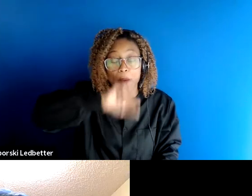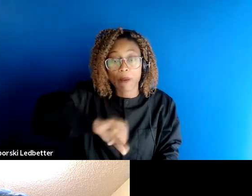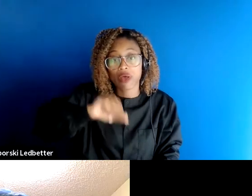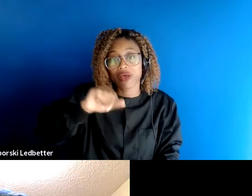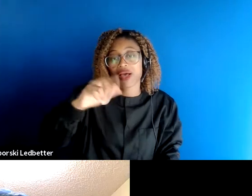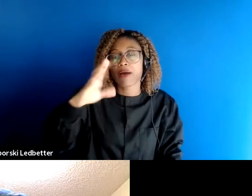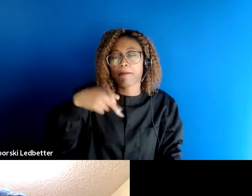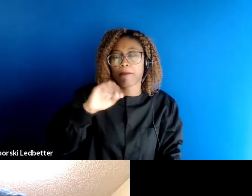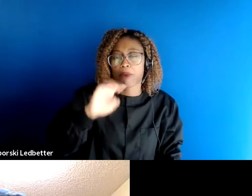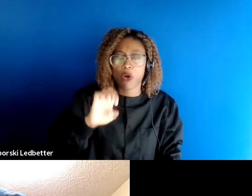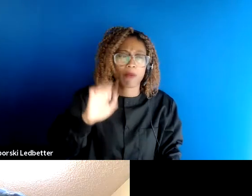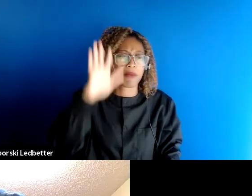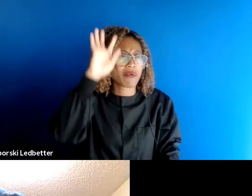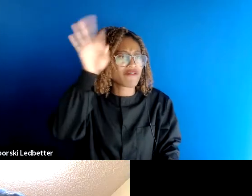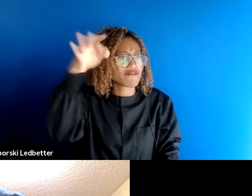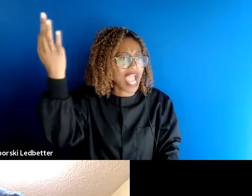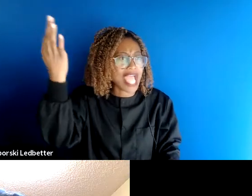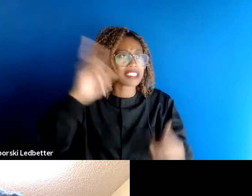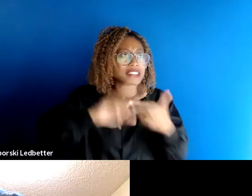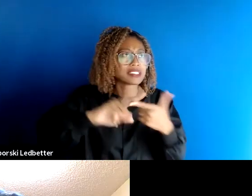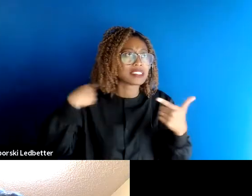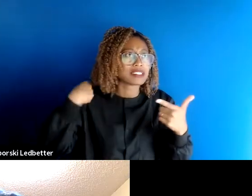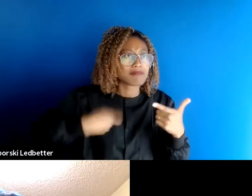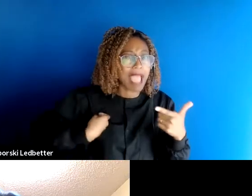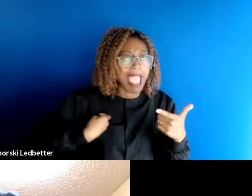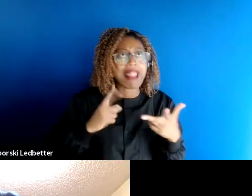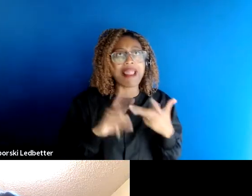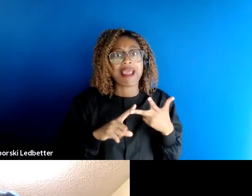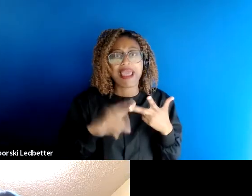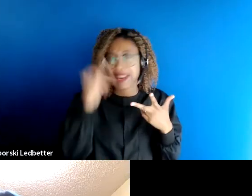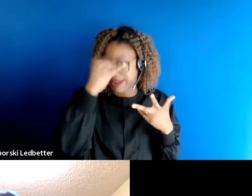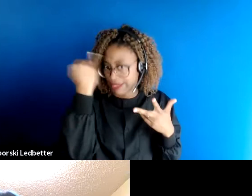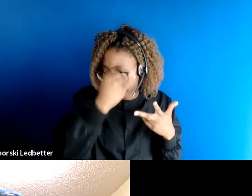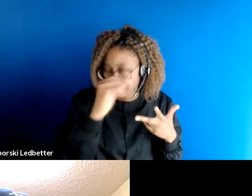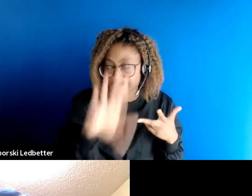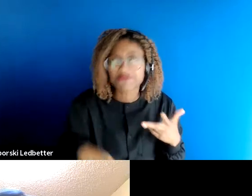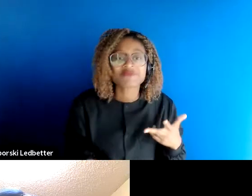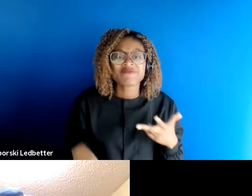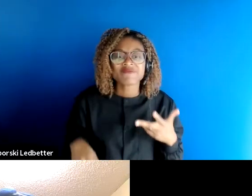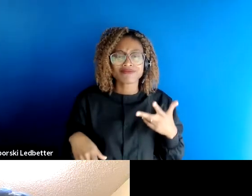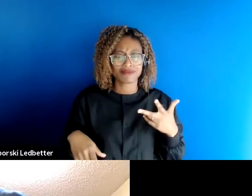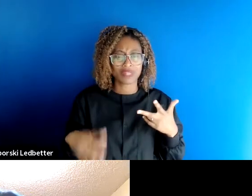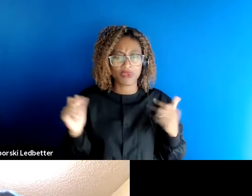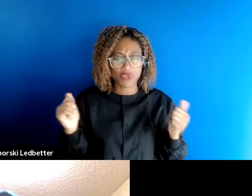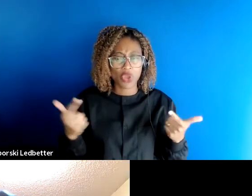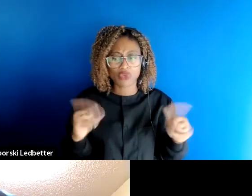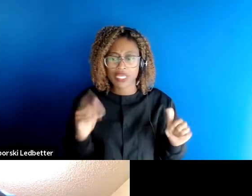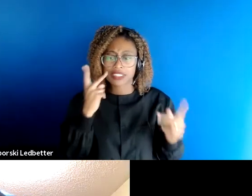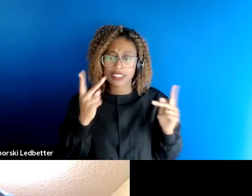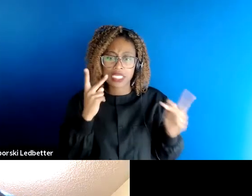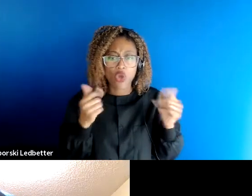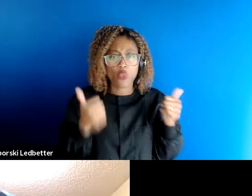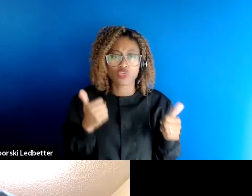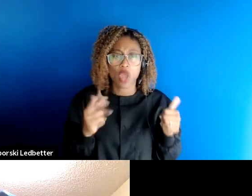in France, a pope in Spain, and a pope in Italy or something like that. And so they were all trying to see which is going to be the